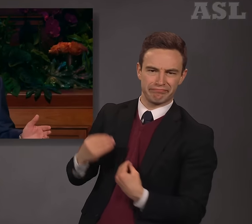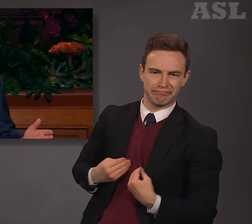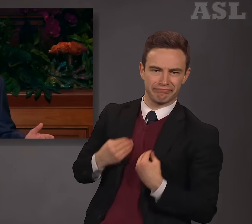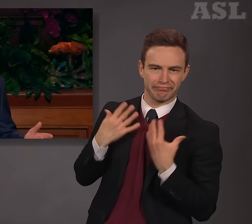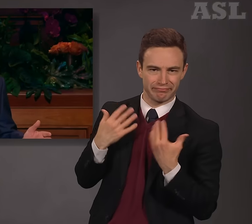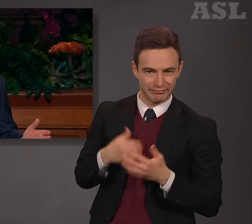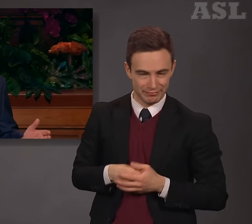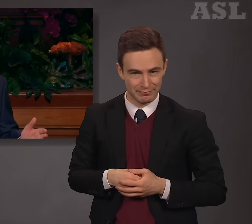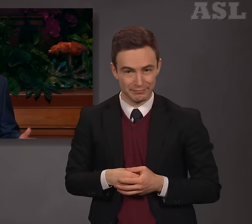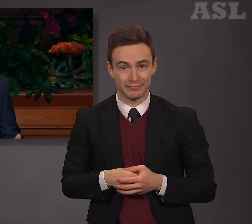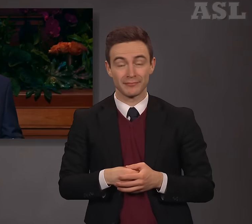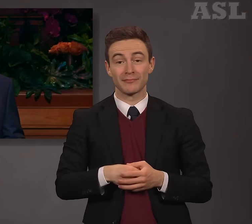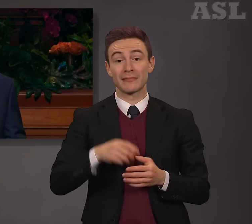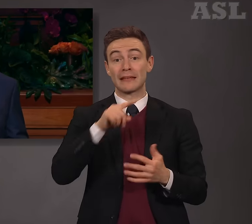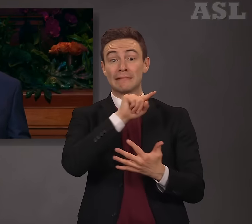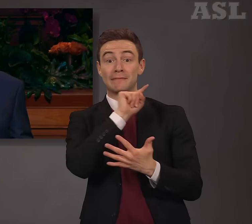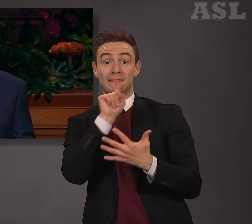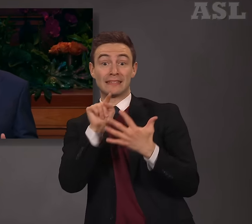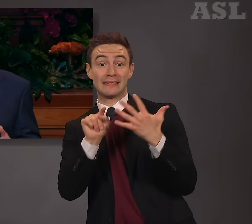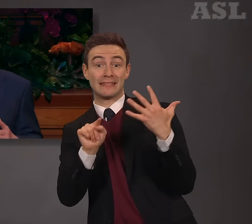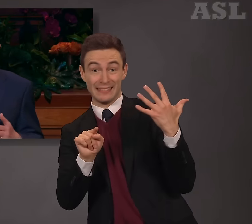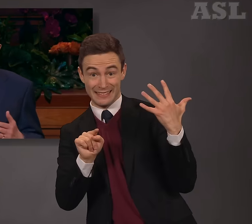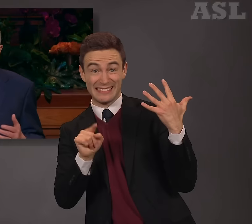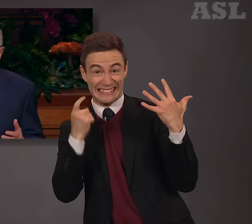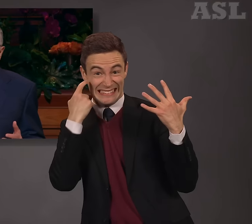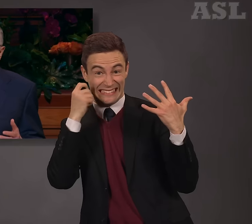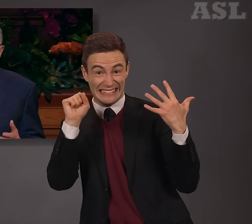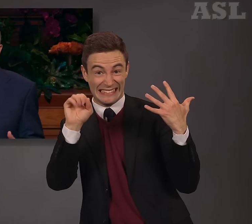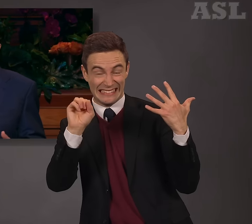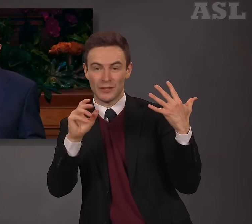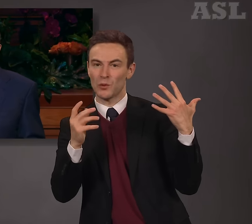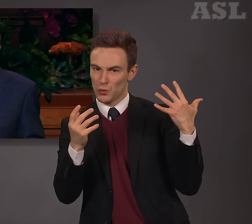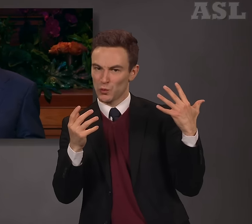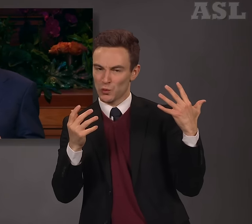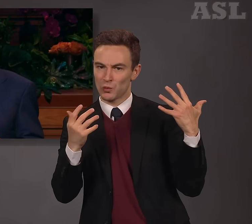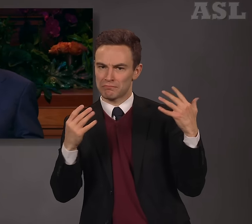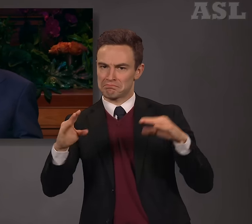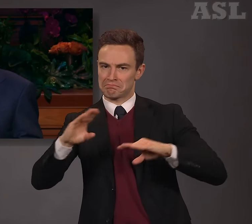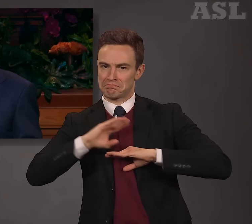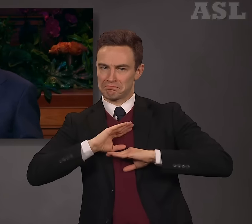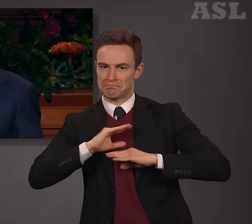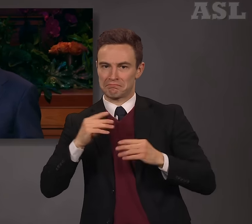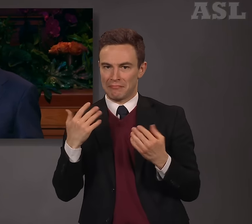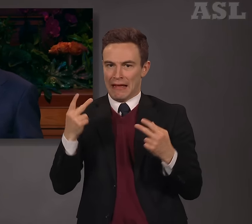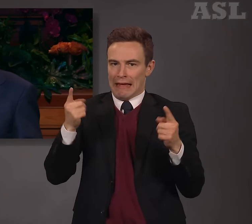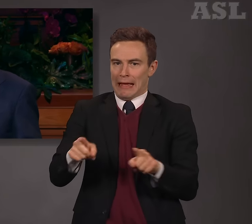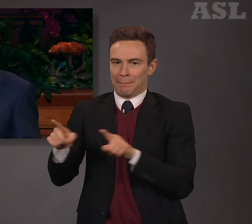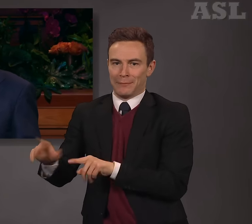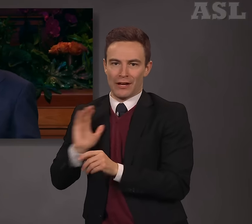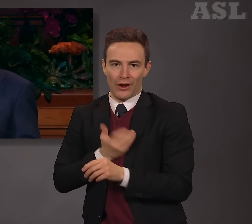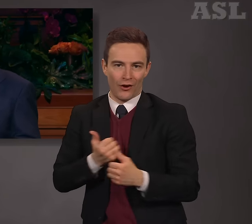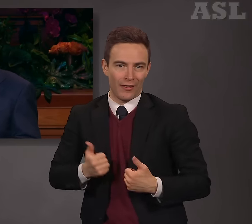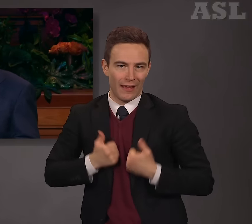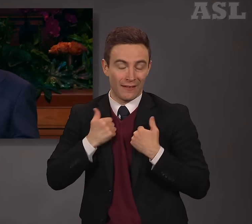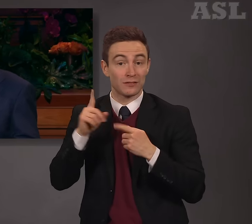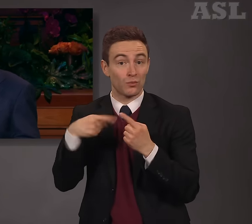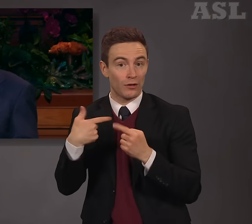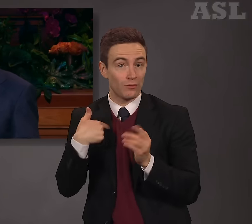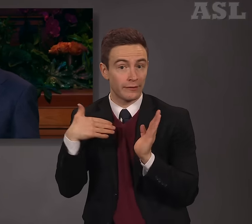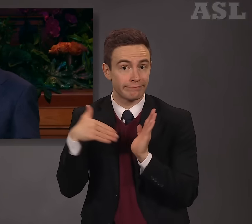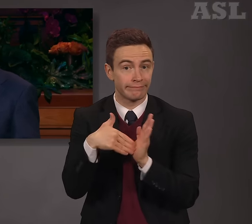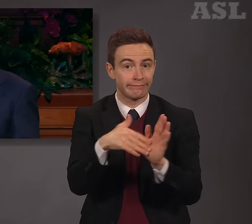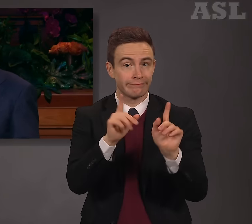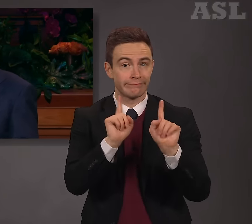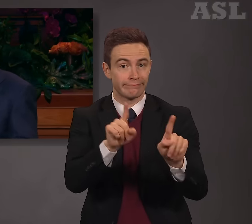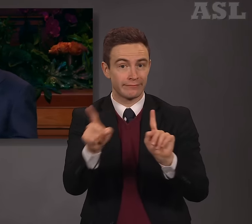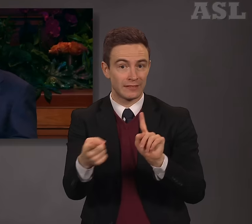are fulfilled in our lives as we faithfully worship in the house of the Lord. In His